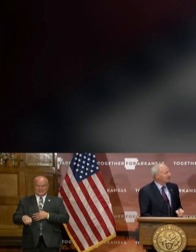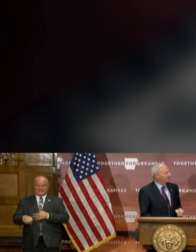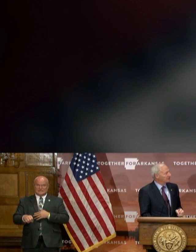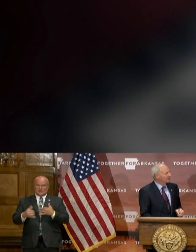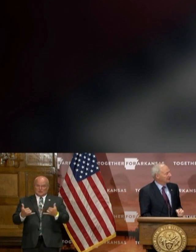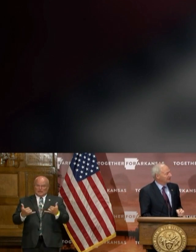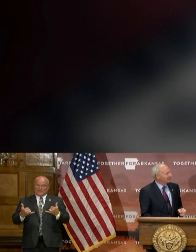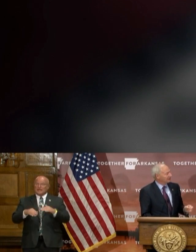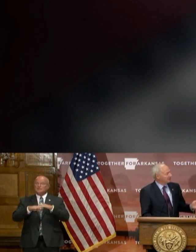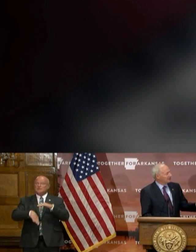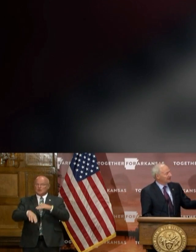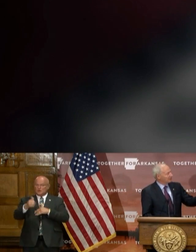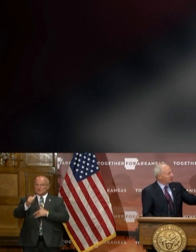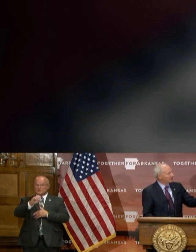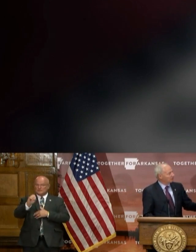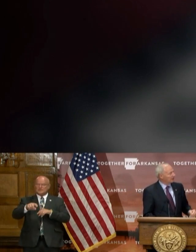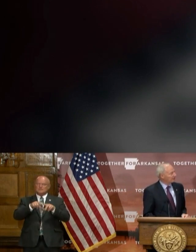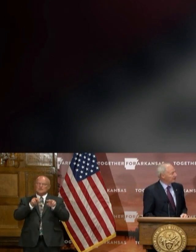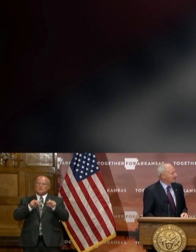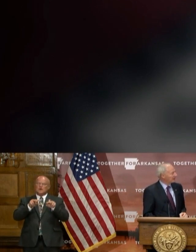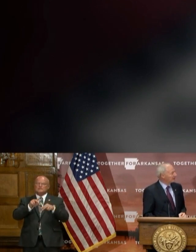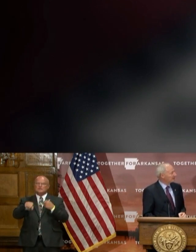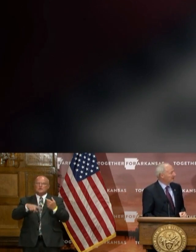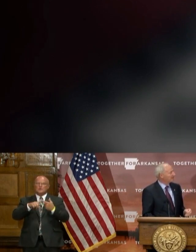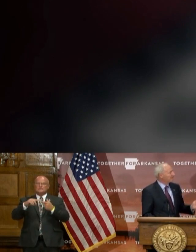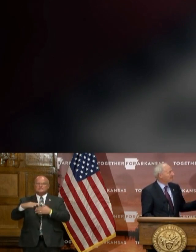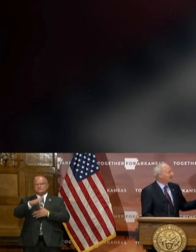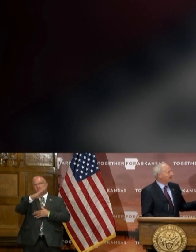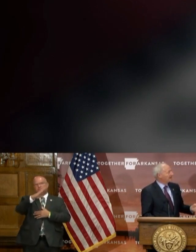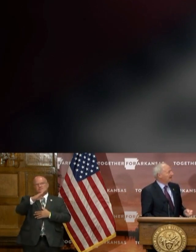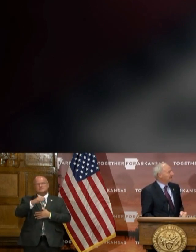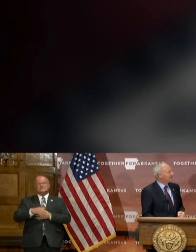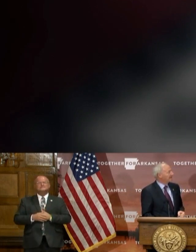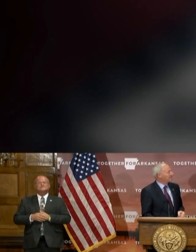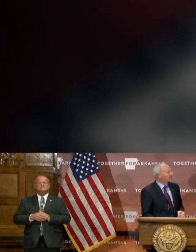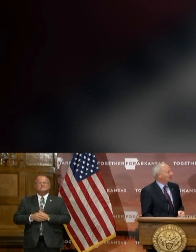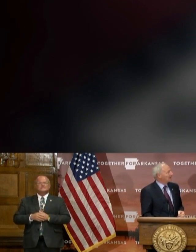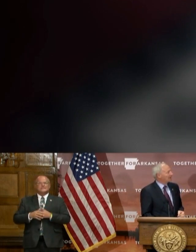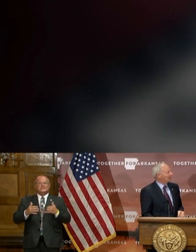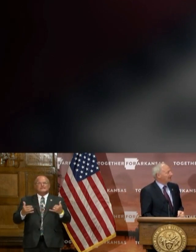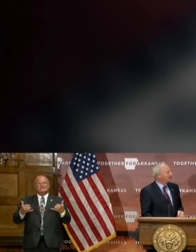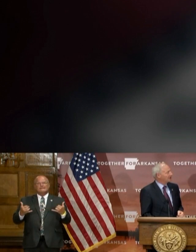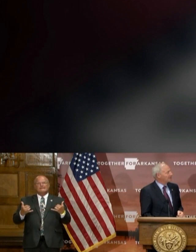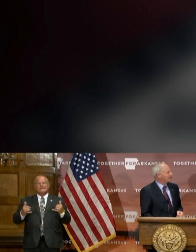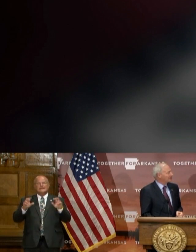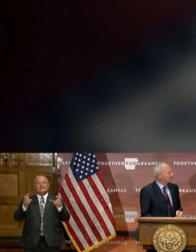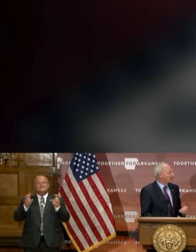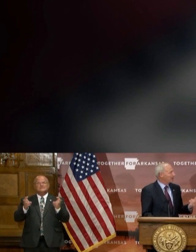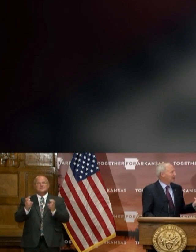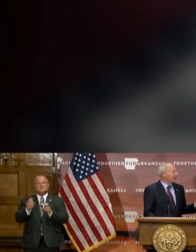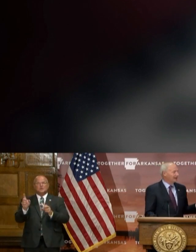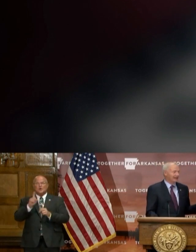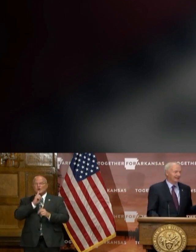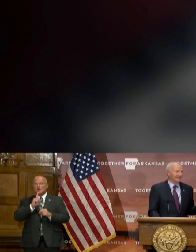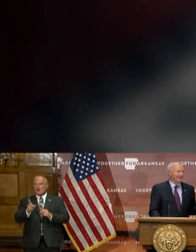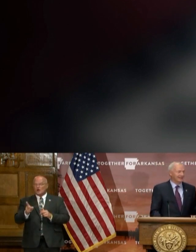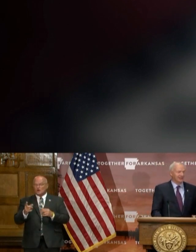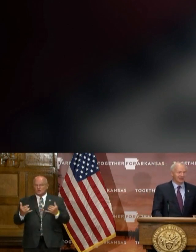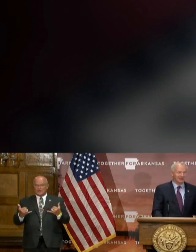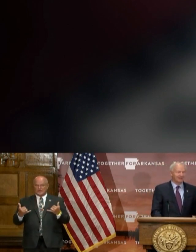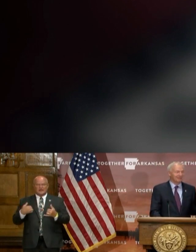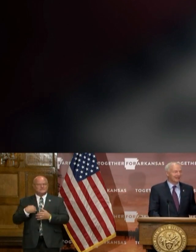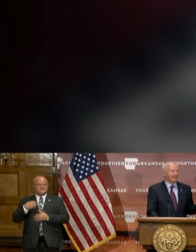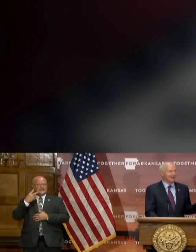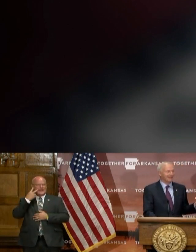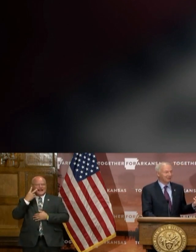below 10%, but you got to watch it whenever it spikes up. And then in terms of where we are, I